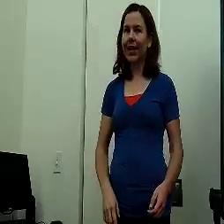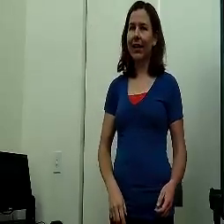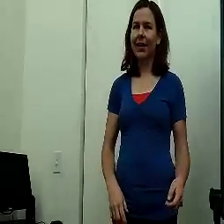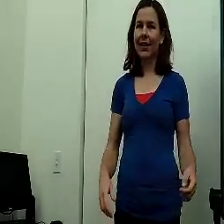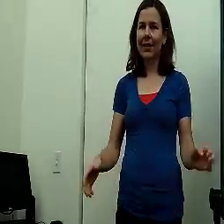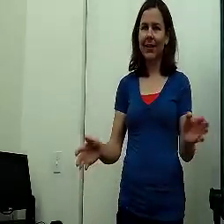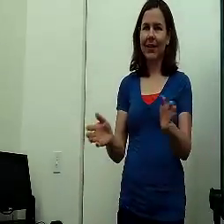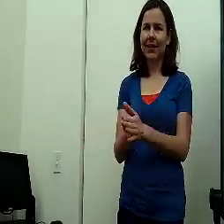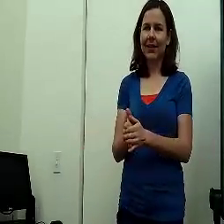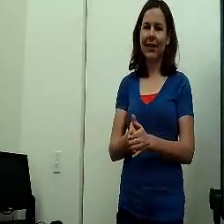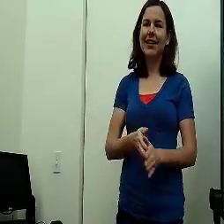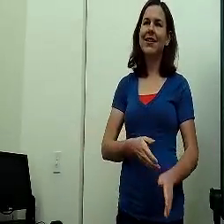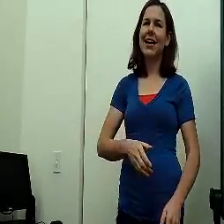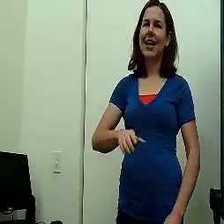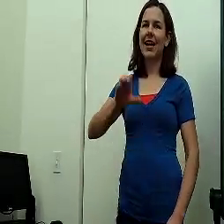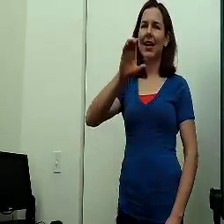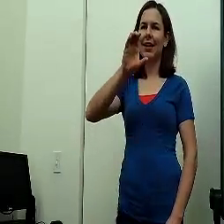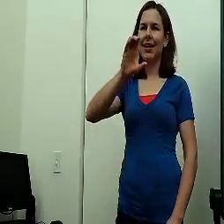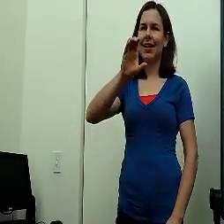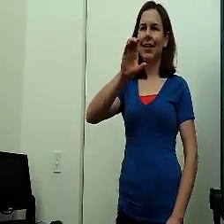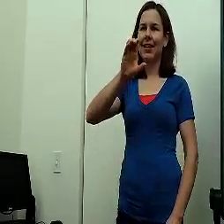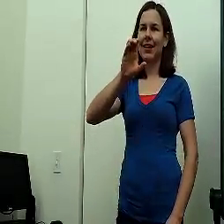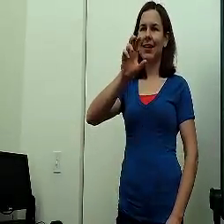Okay. Glenda.